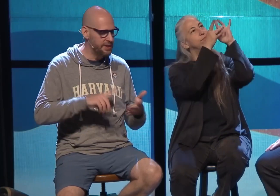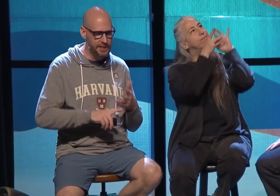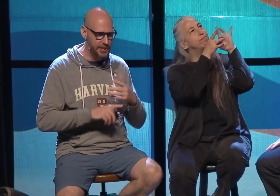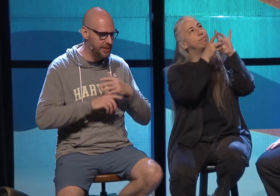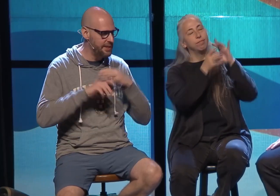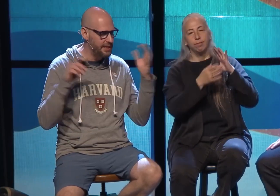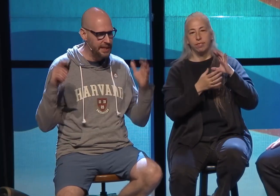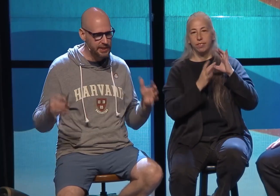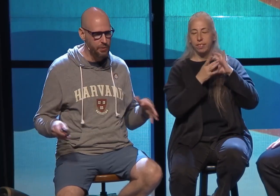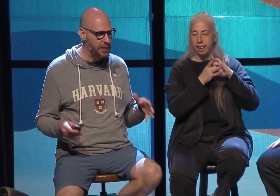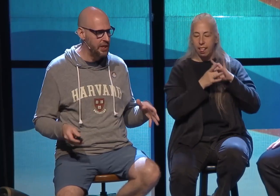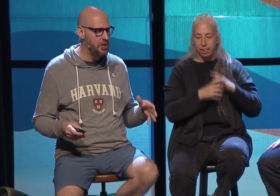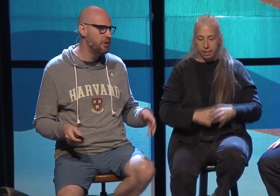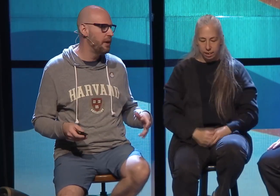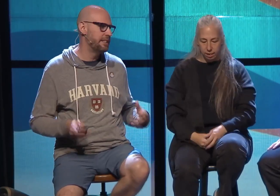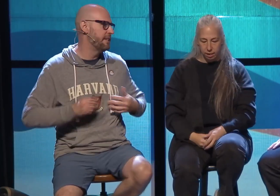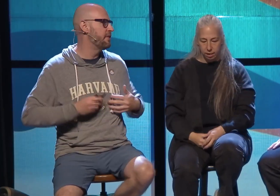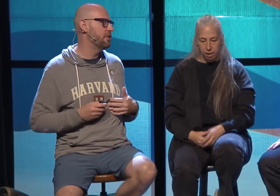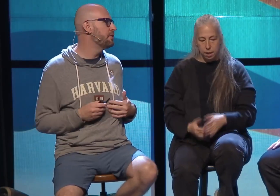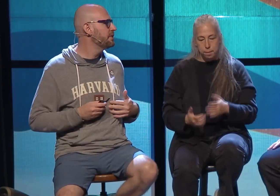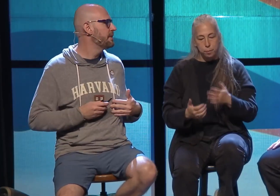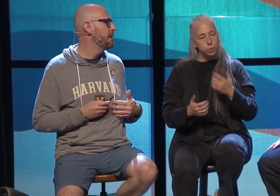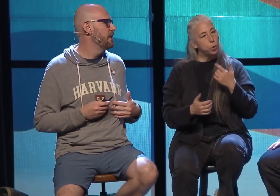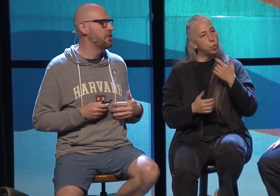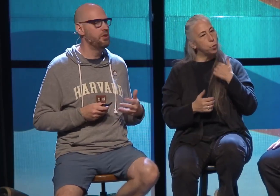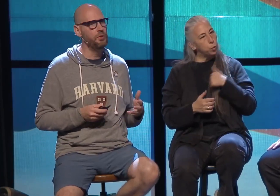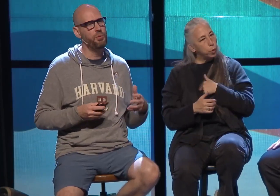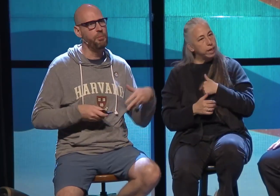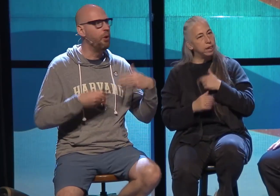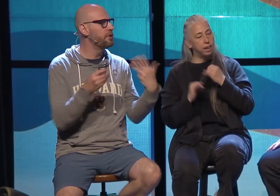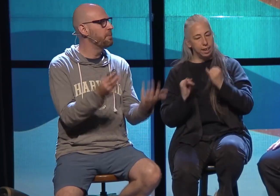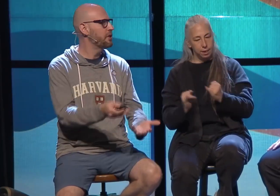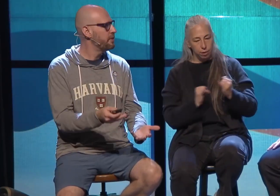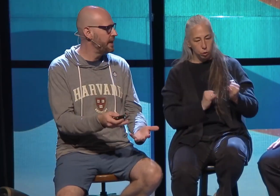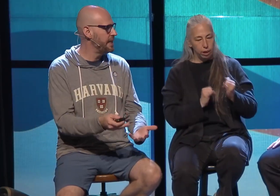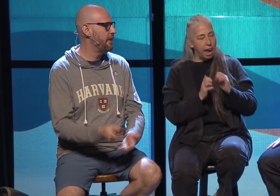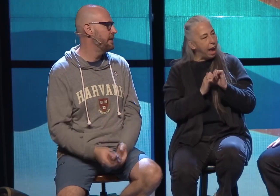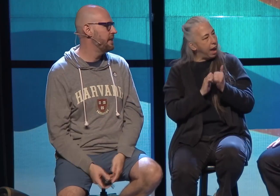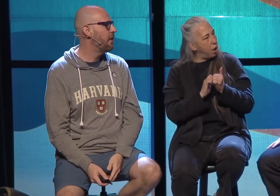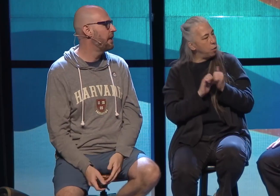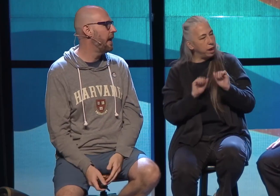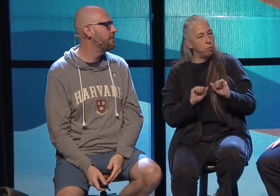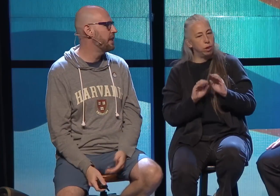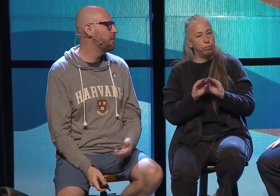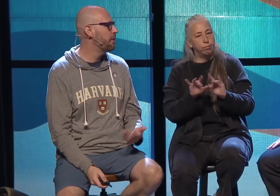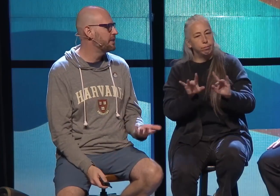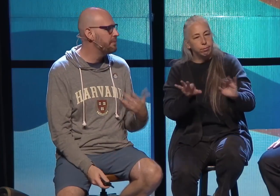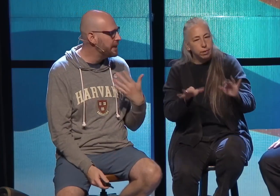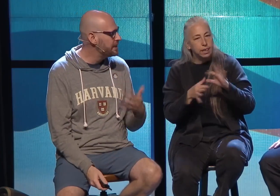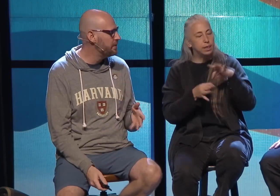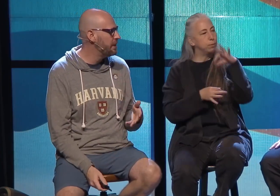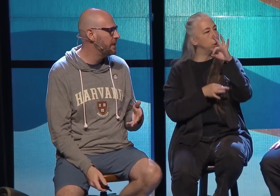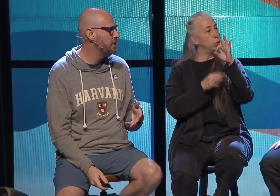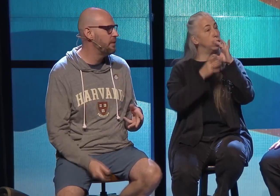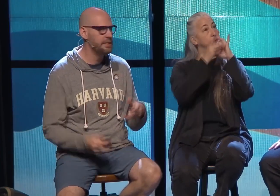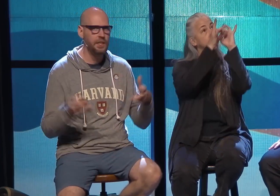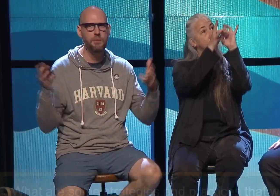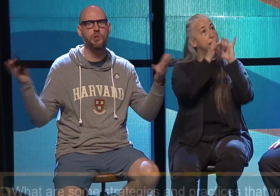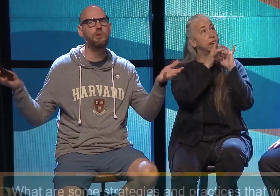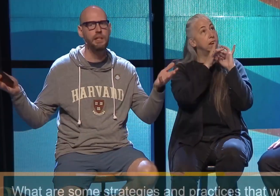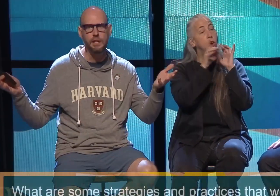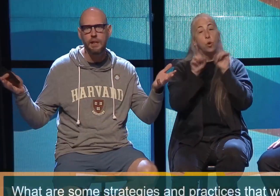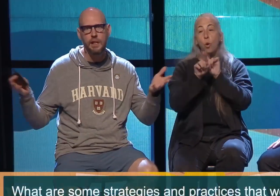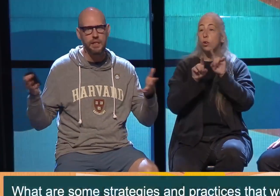practices, struggles, decisions, things that we can do as individuals to promote spiritual vitality in our lives? And then what are some things that we could do